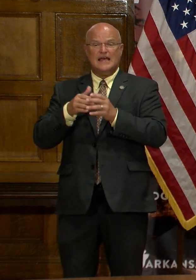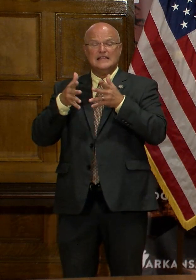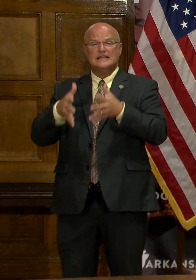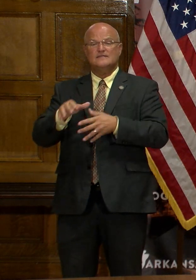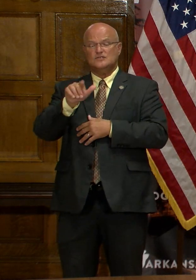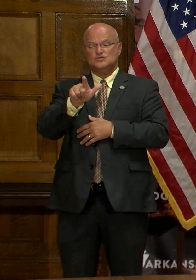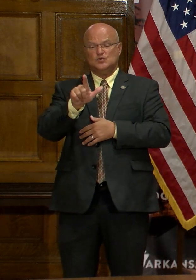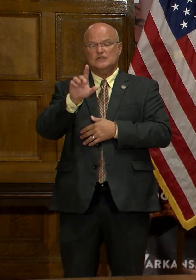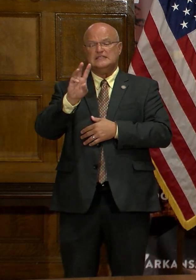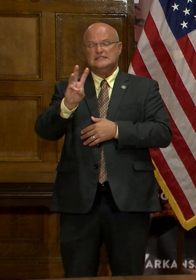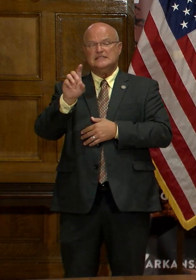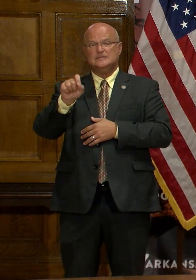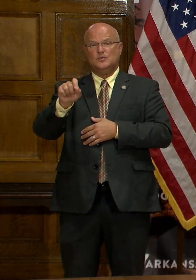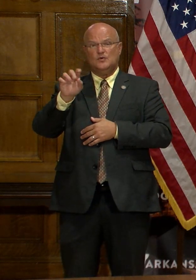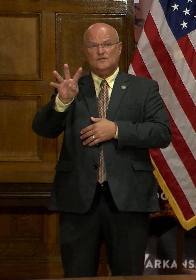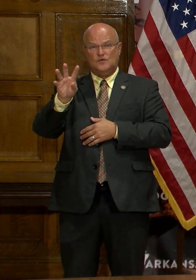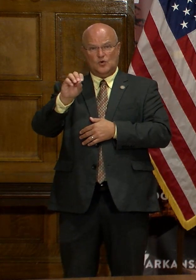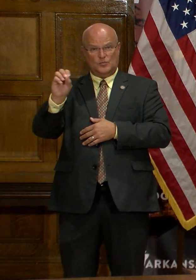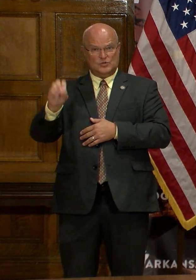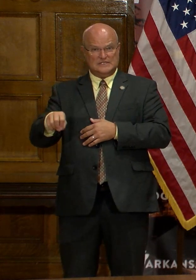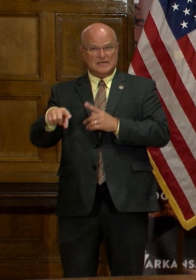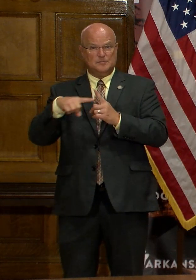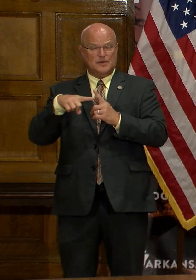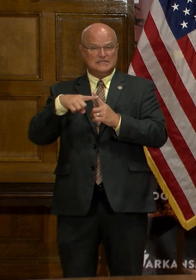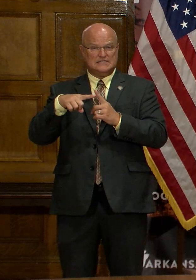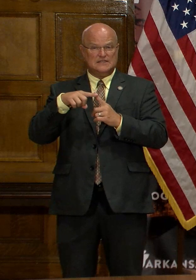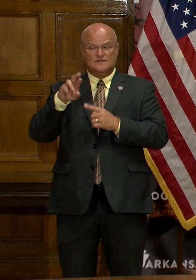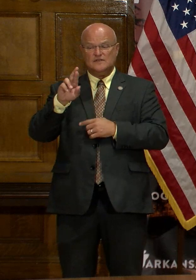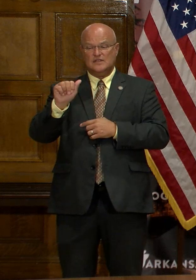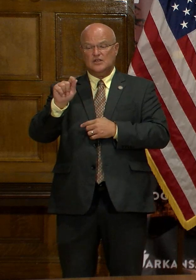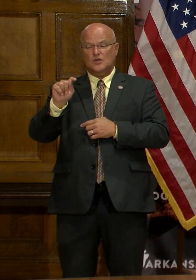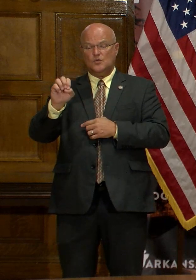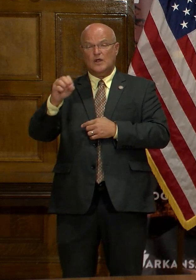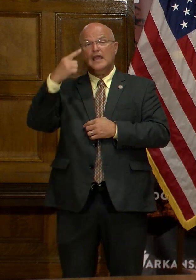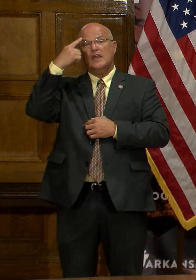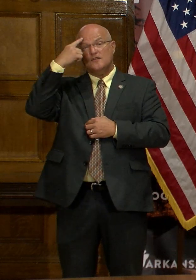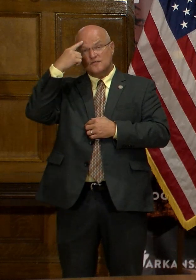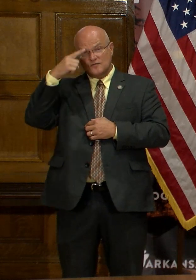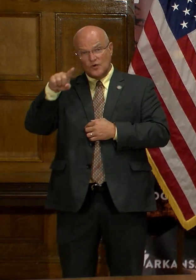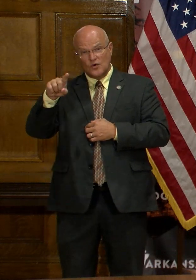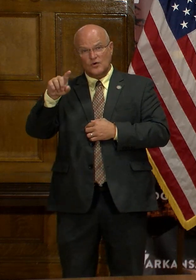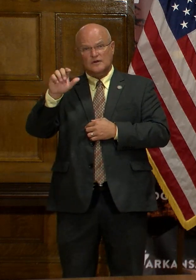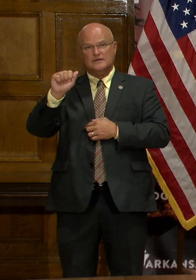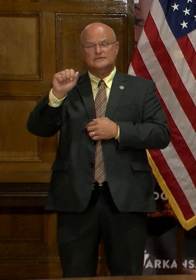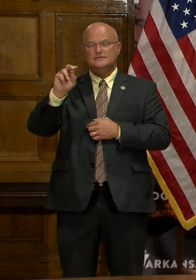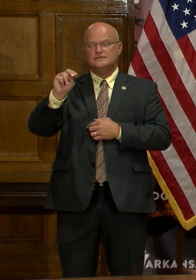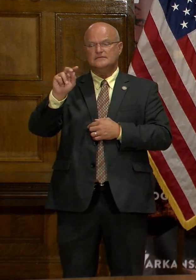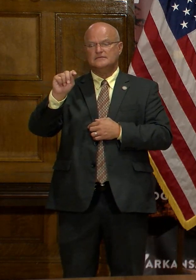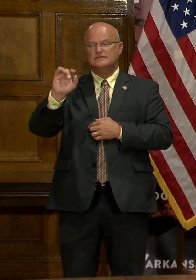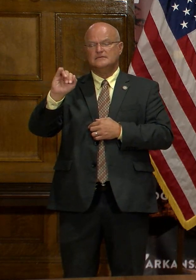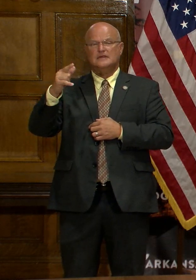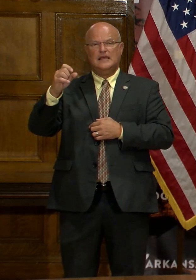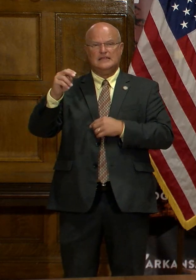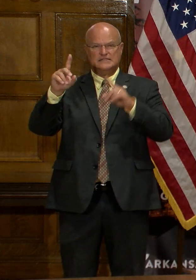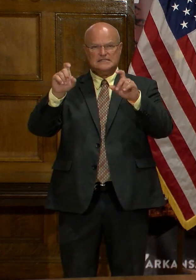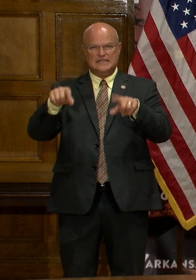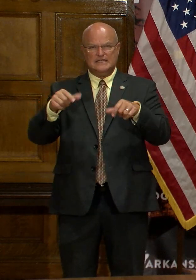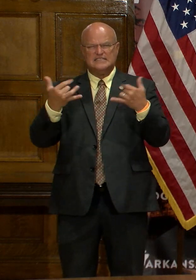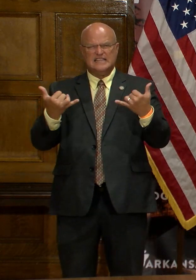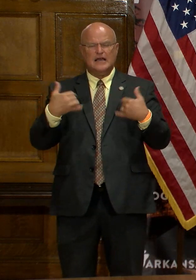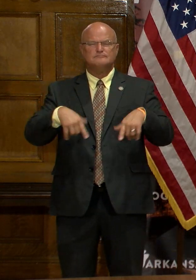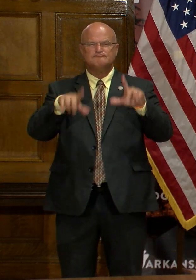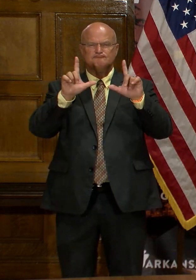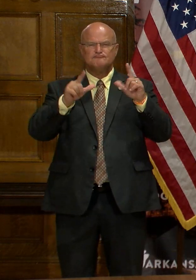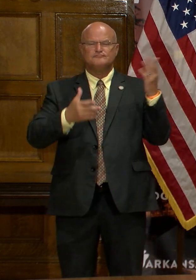with a 26.4% positivity rate for those antigen tests. And with that, let's go to